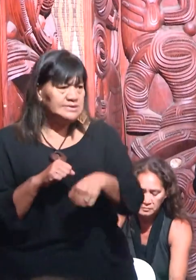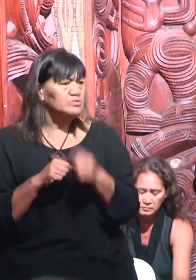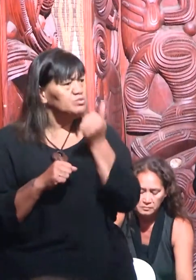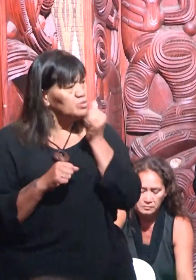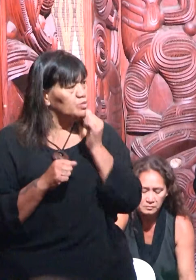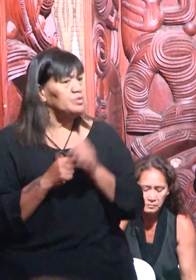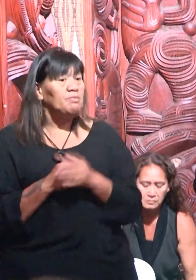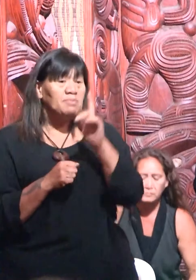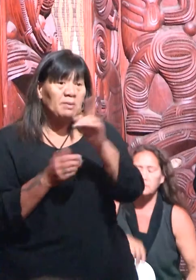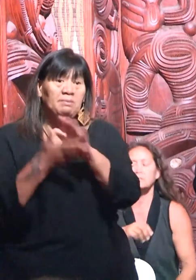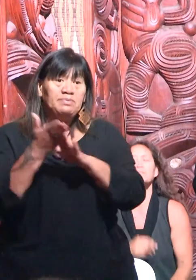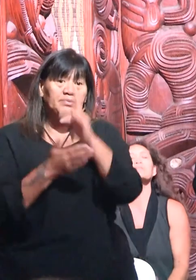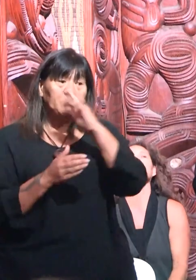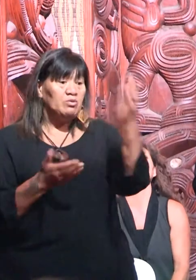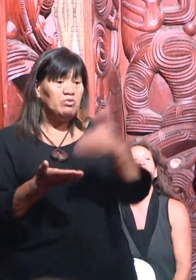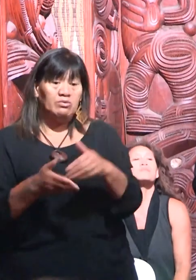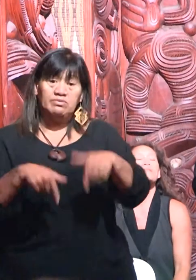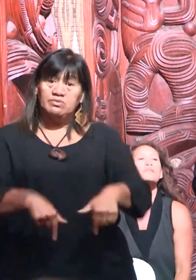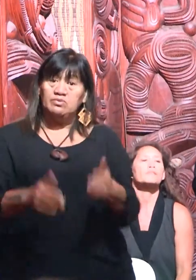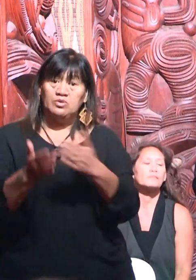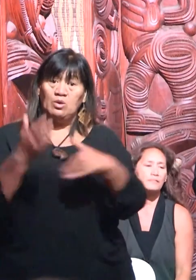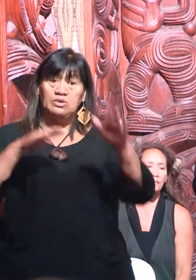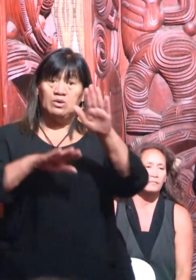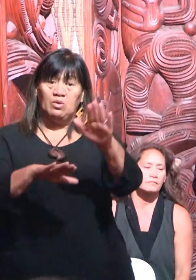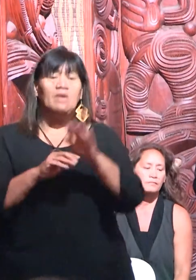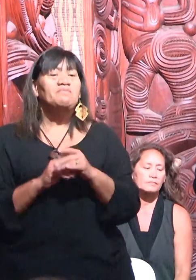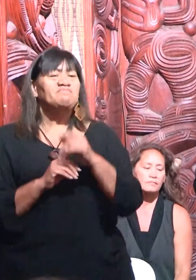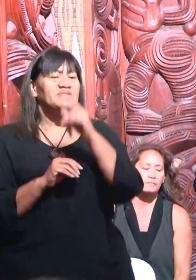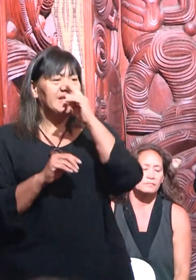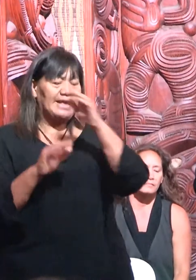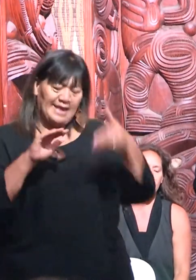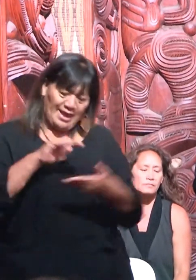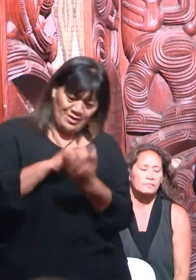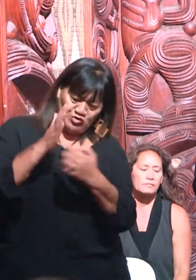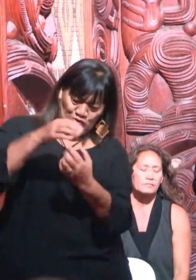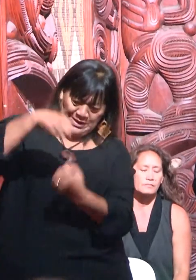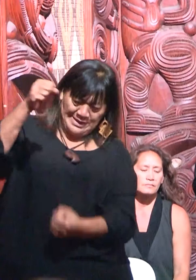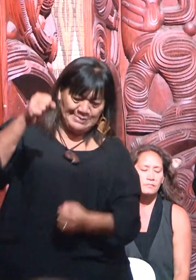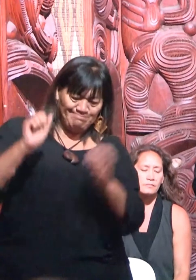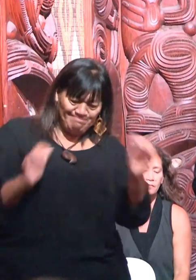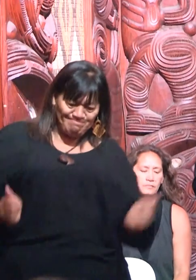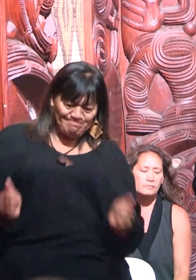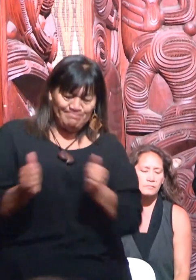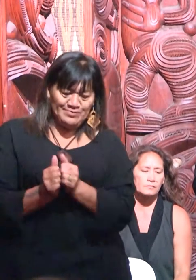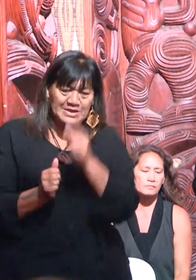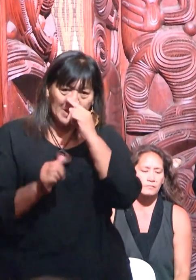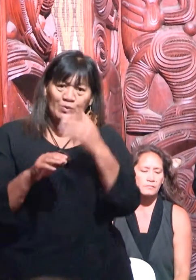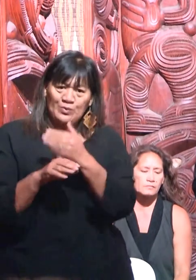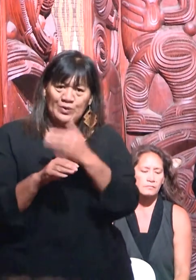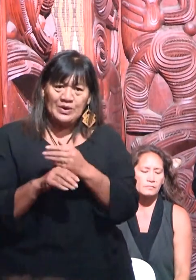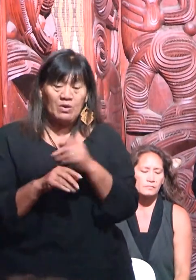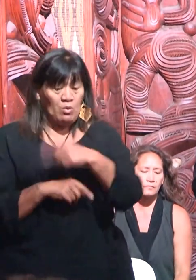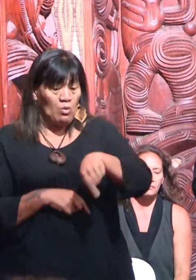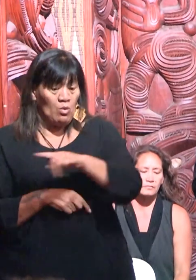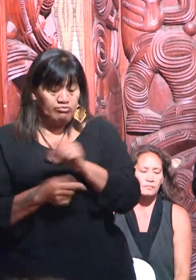come to these shores may be included under the mantle of the treaty drawn up, agreed